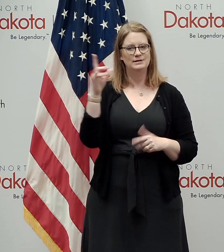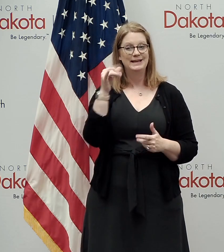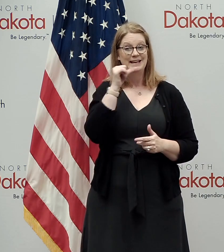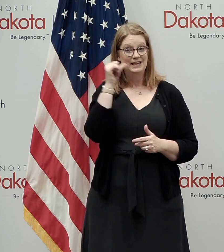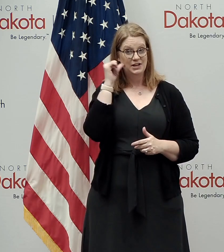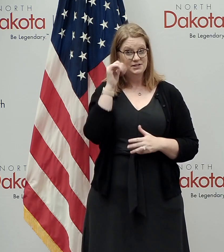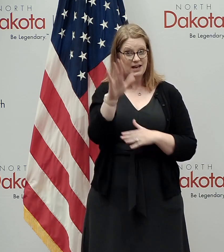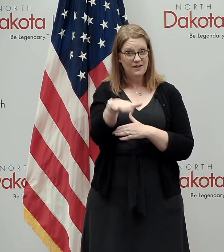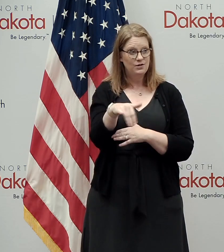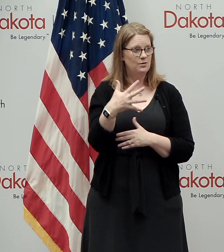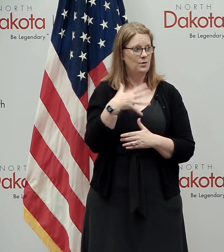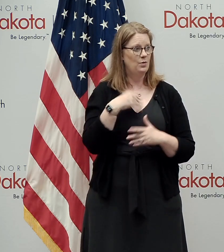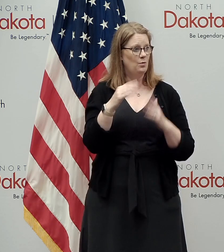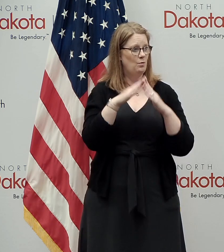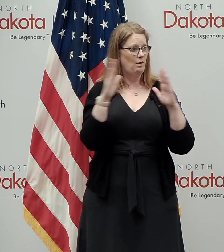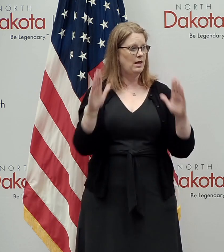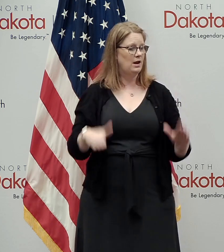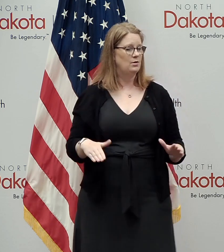afternoon, the White House